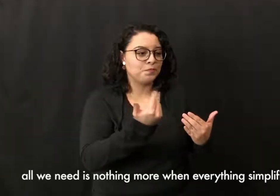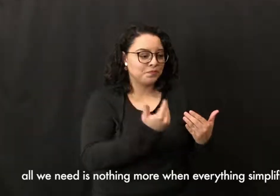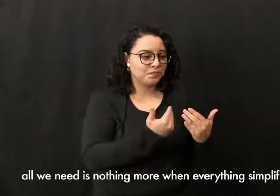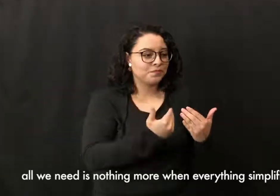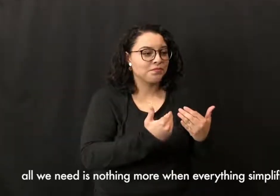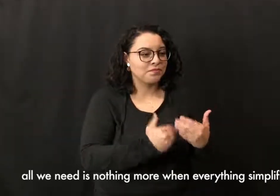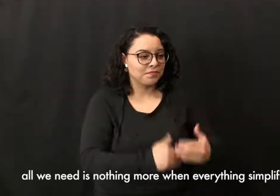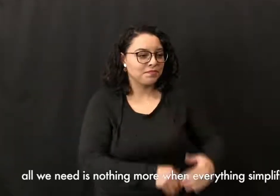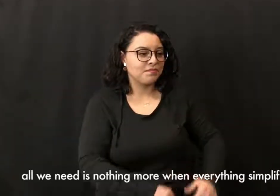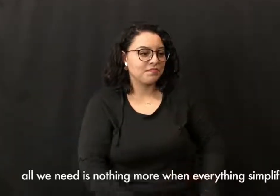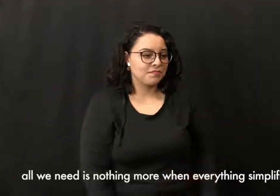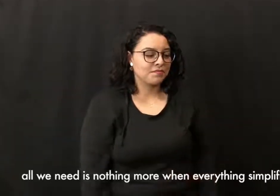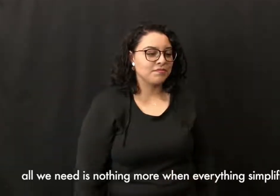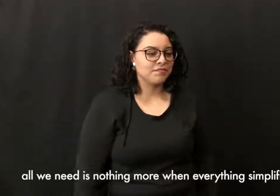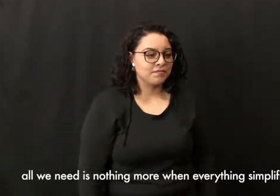simplifies